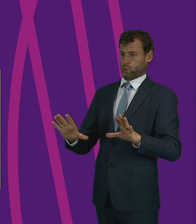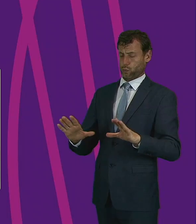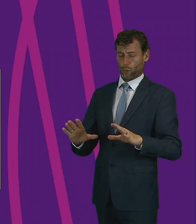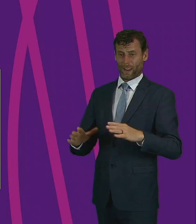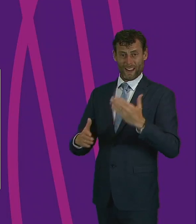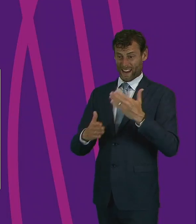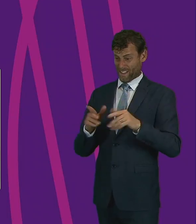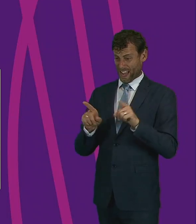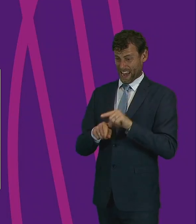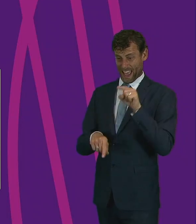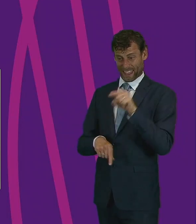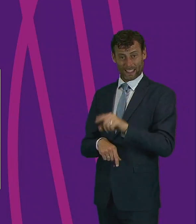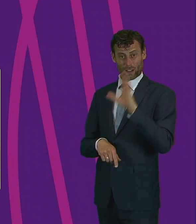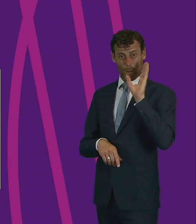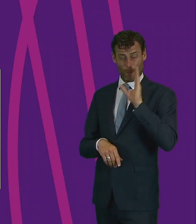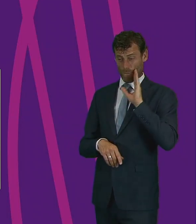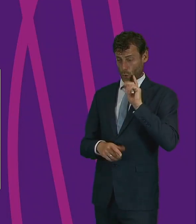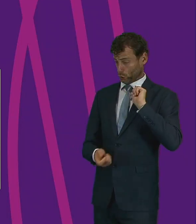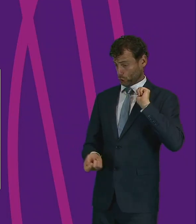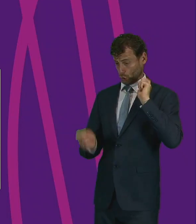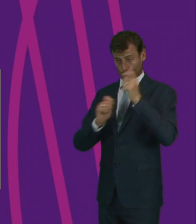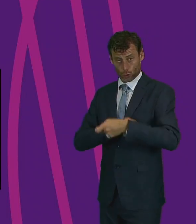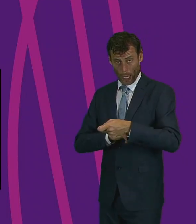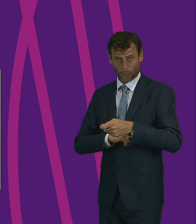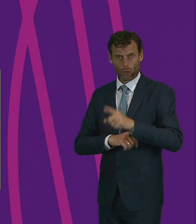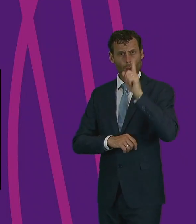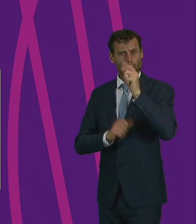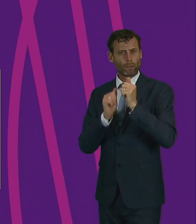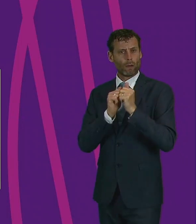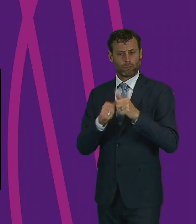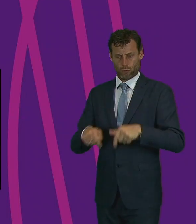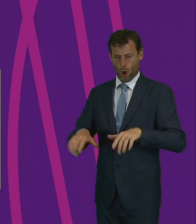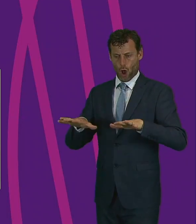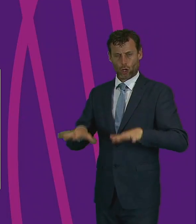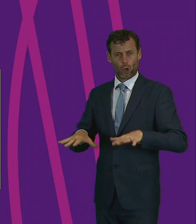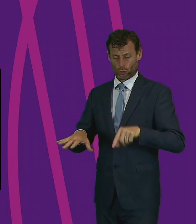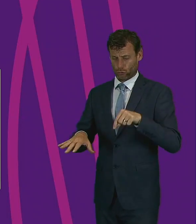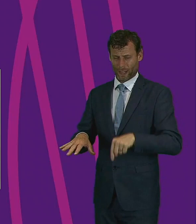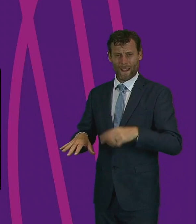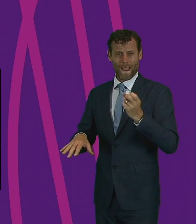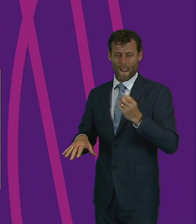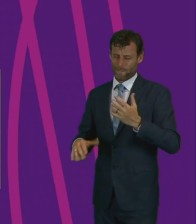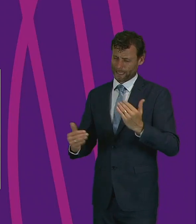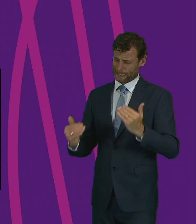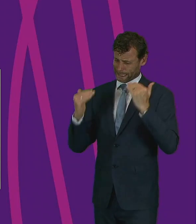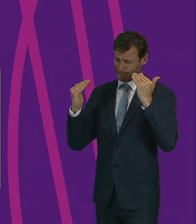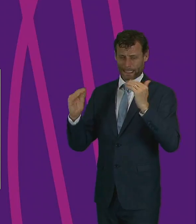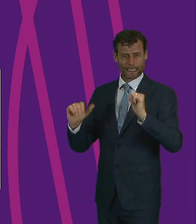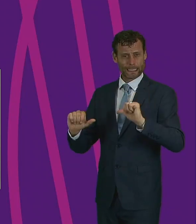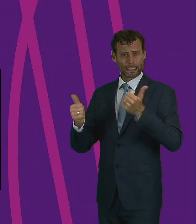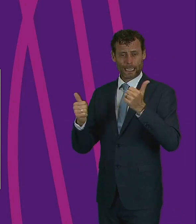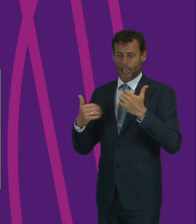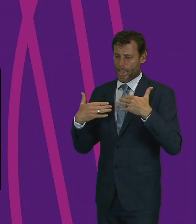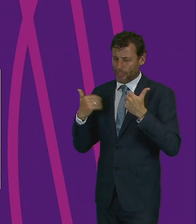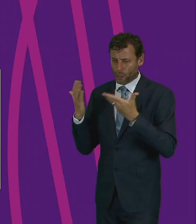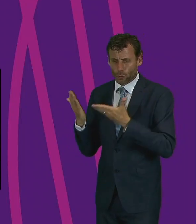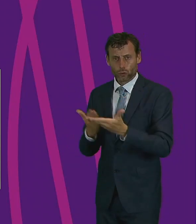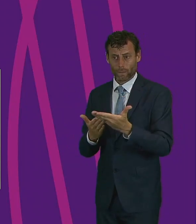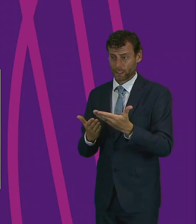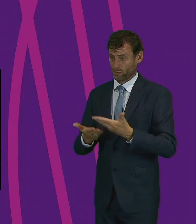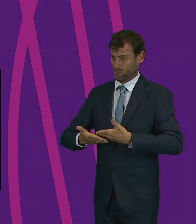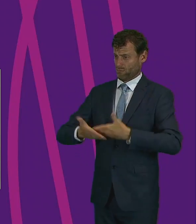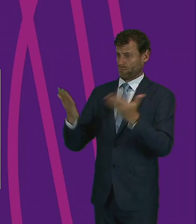extraordinary times. But I'm immensely grateful that we live in a country where top quality health and social care is universally available. Our